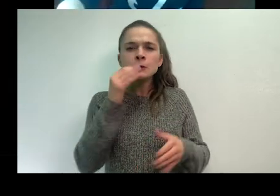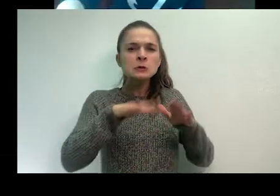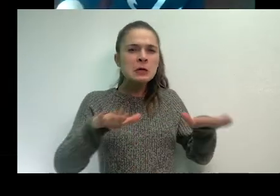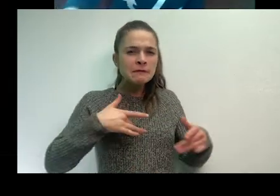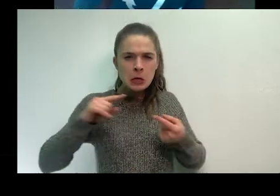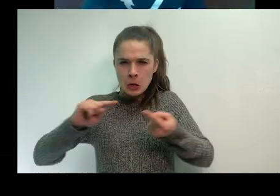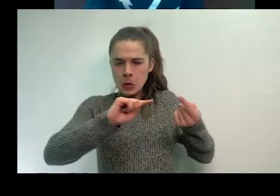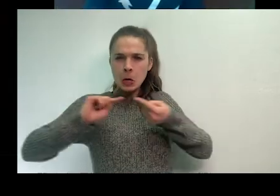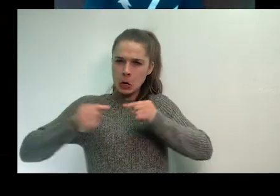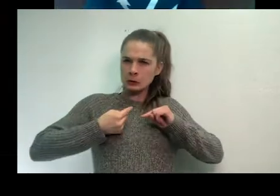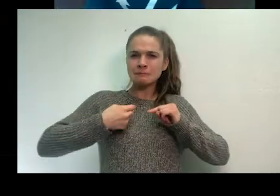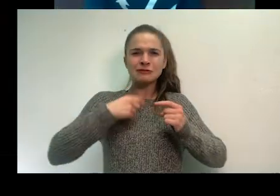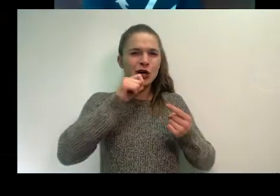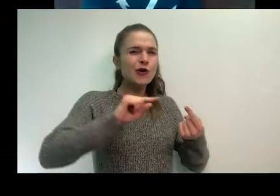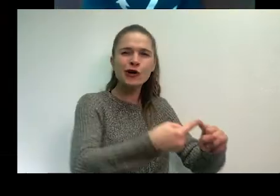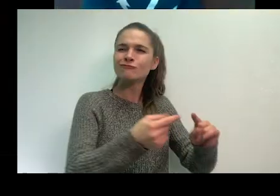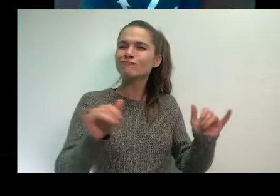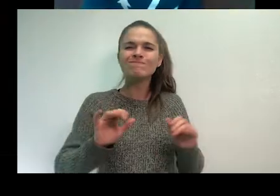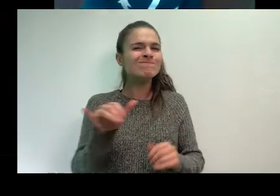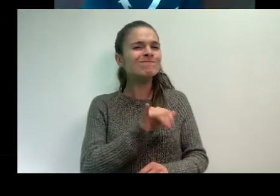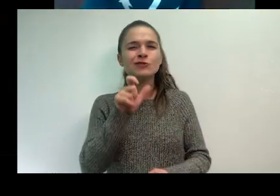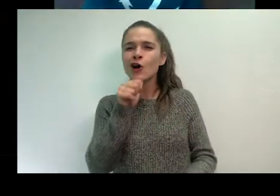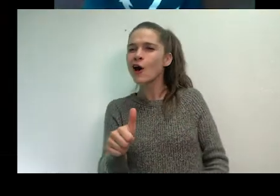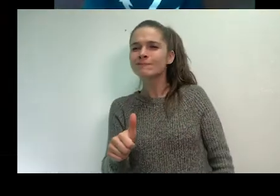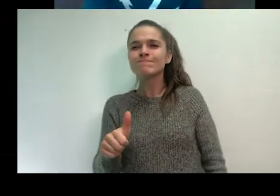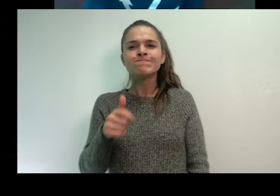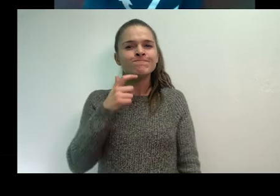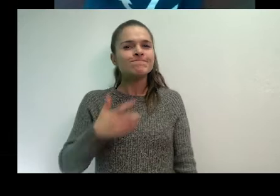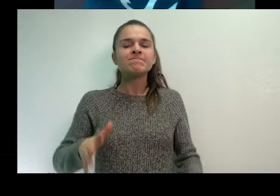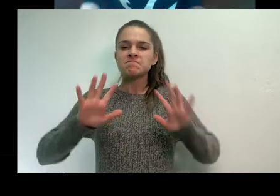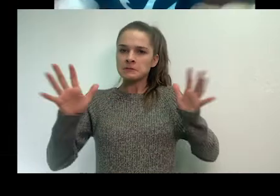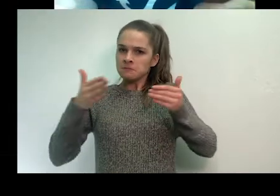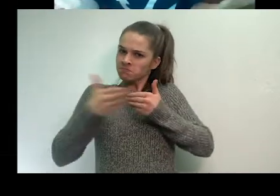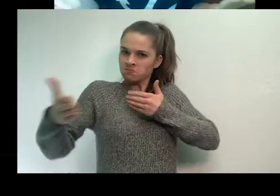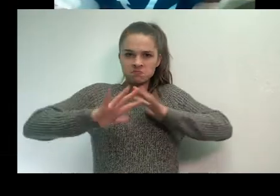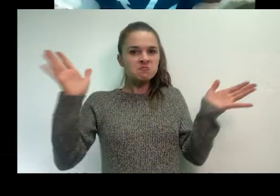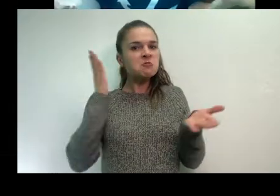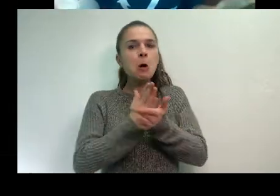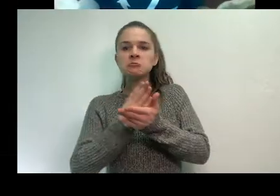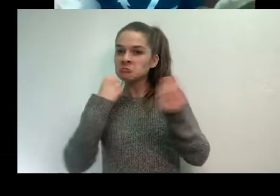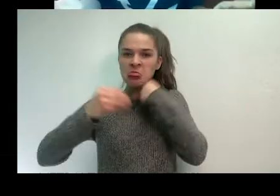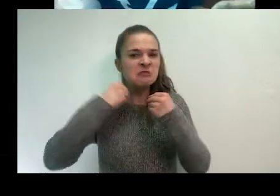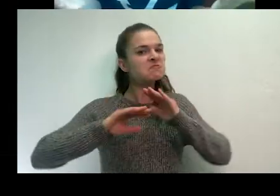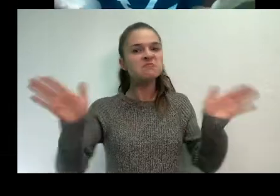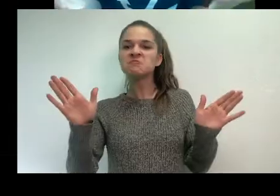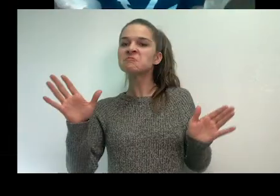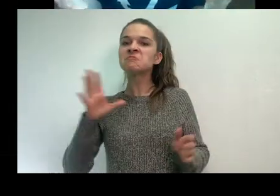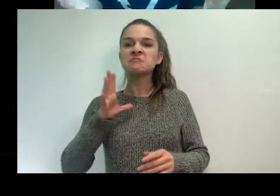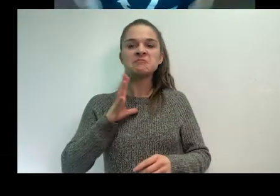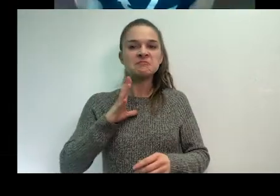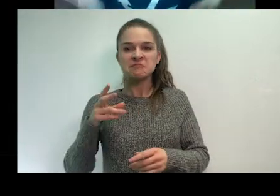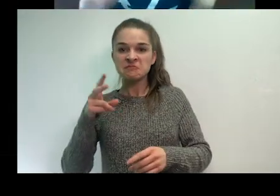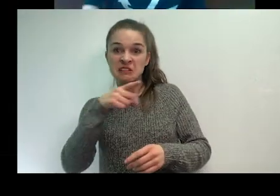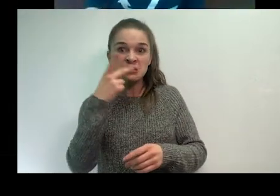Interesting. She stopped eating her classmates. Even when Cece Woodman spilled barbecue